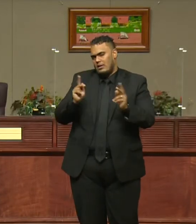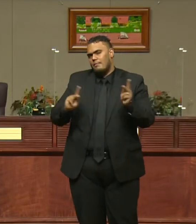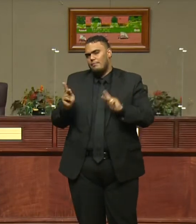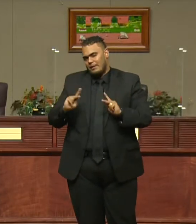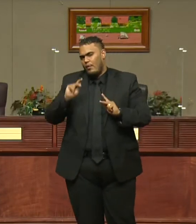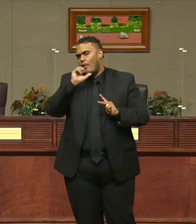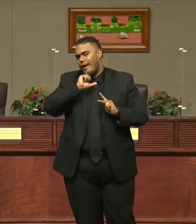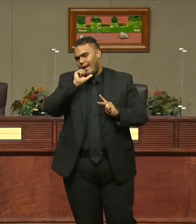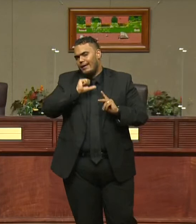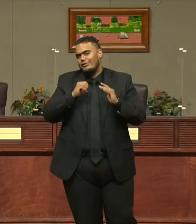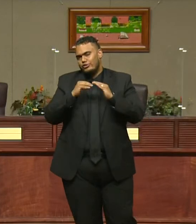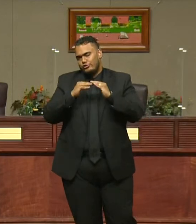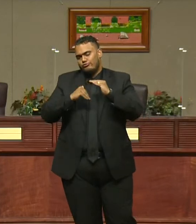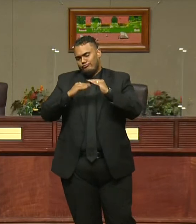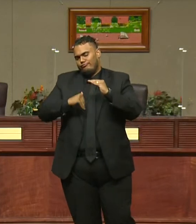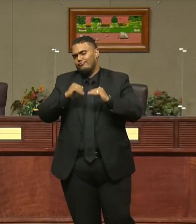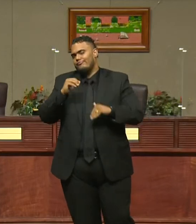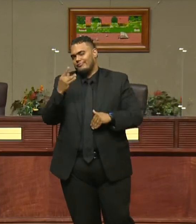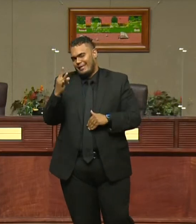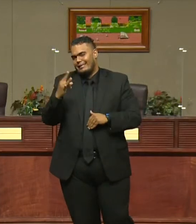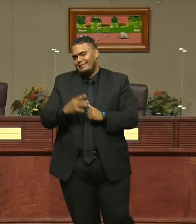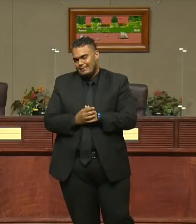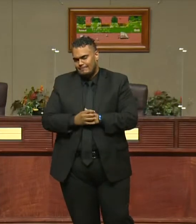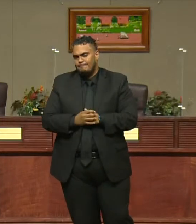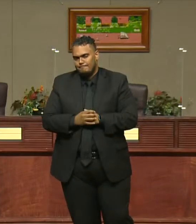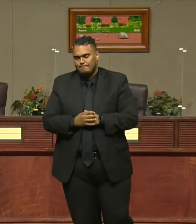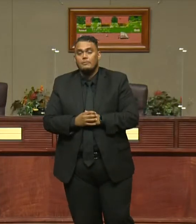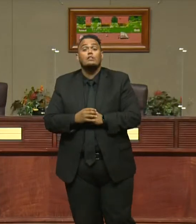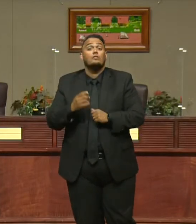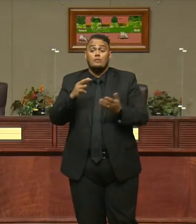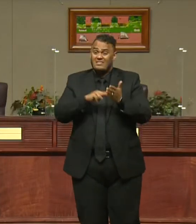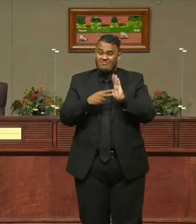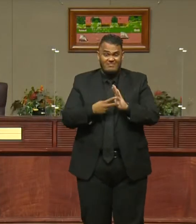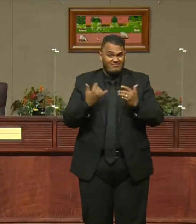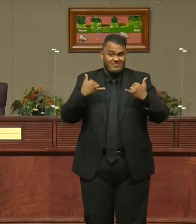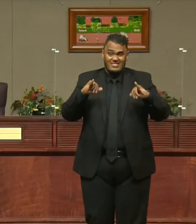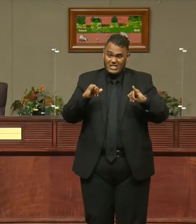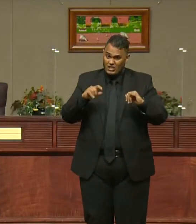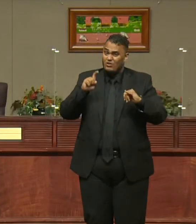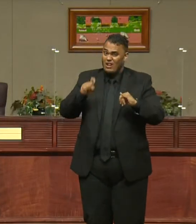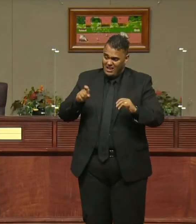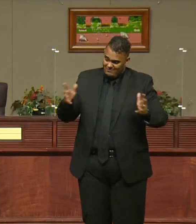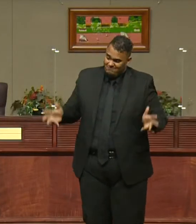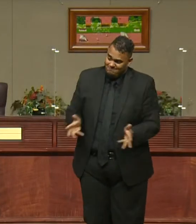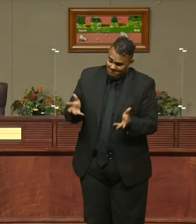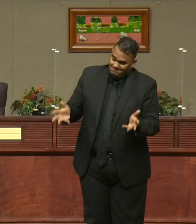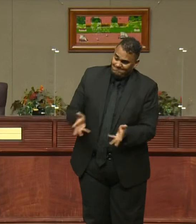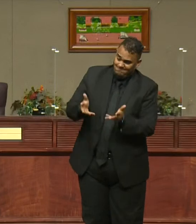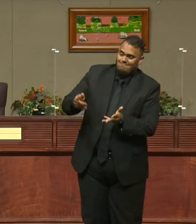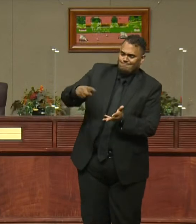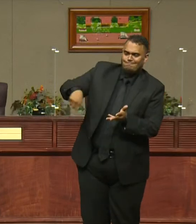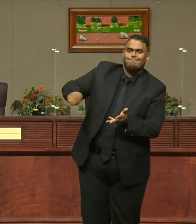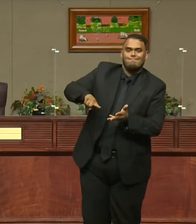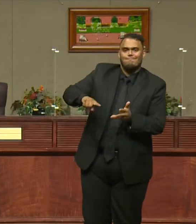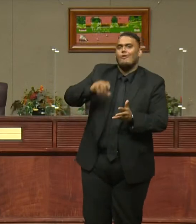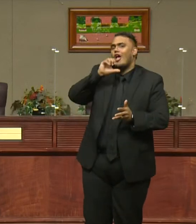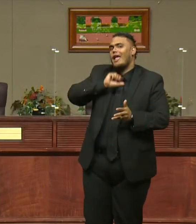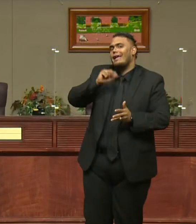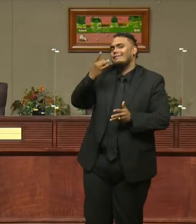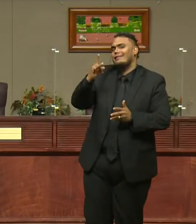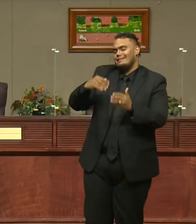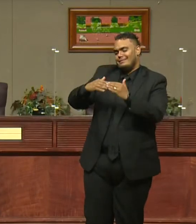under 18. So we have a long way to go there. And it's critical for the